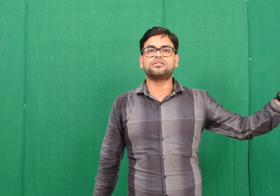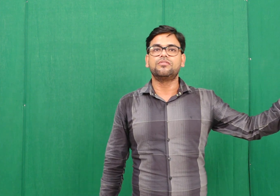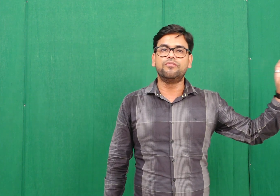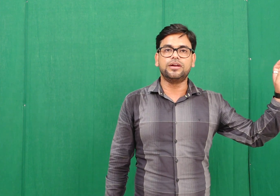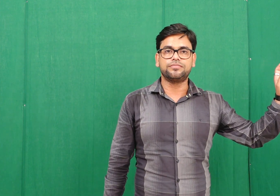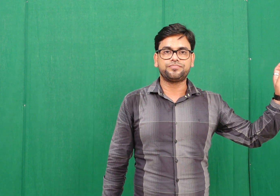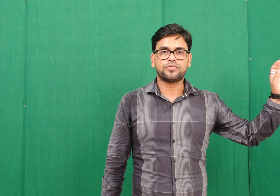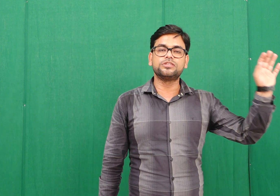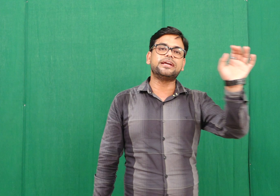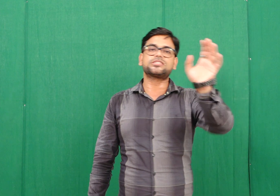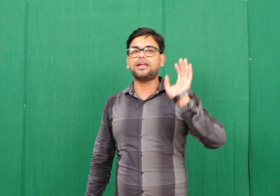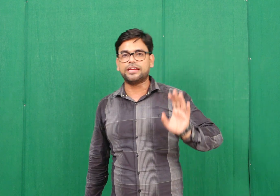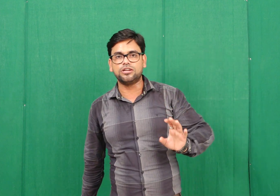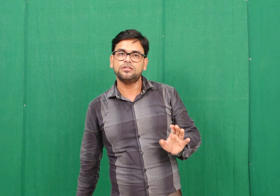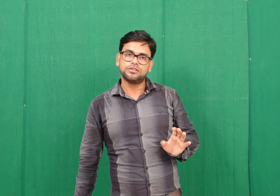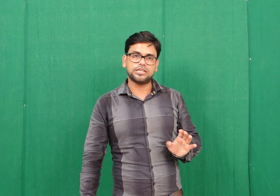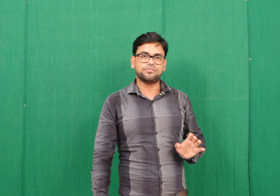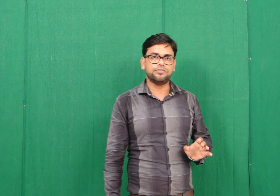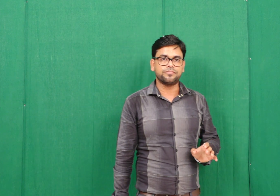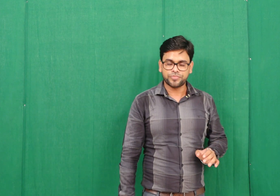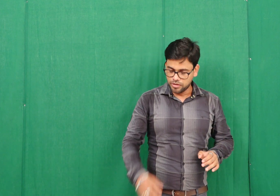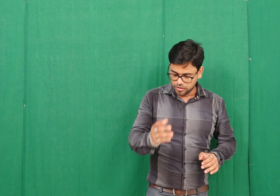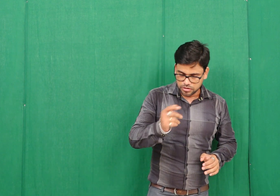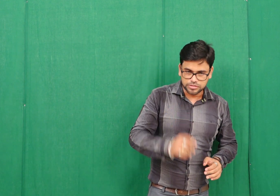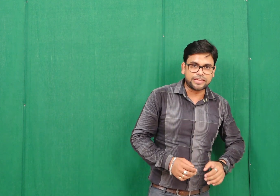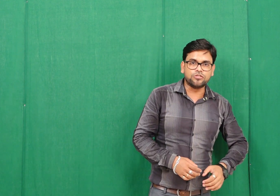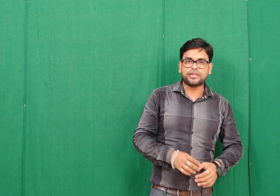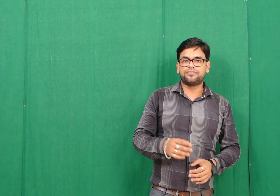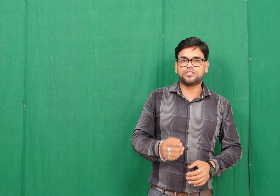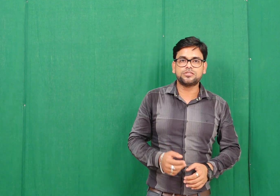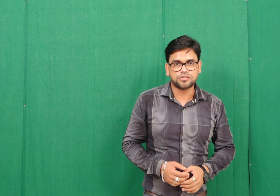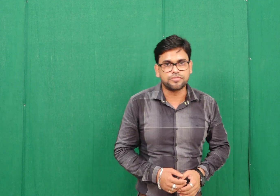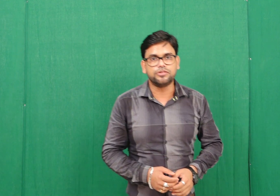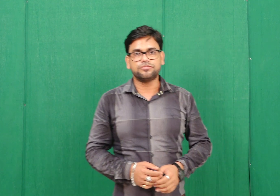world. That is called ideal transformer. Thank you for this short video.